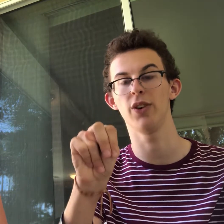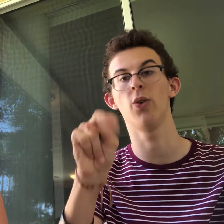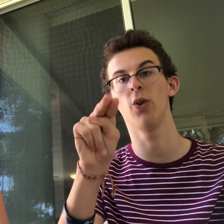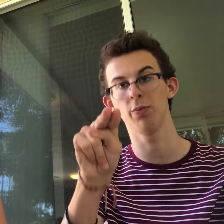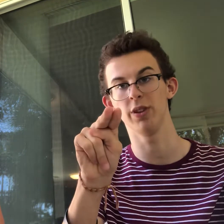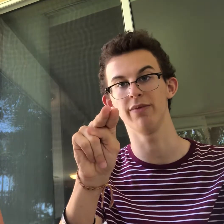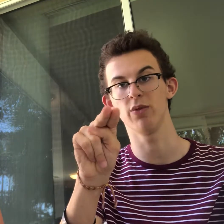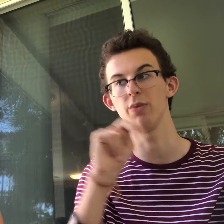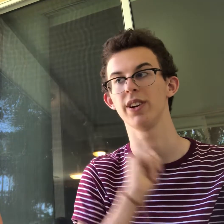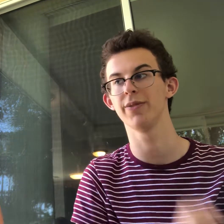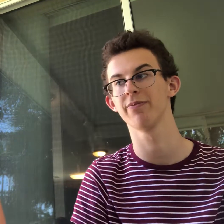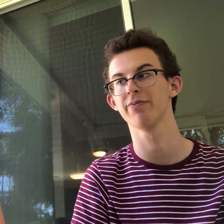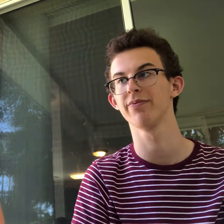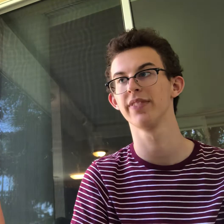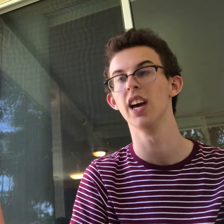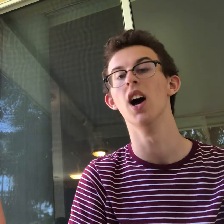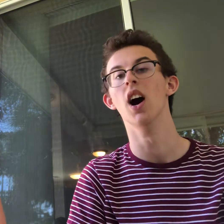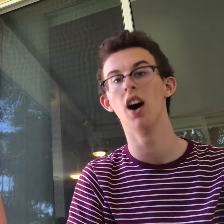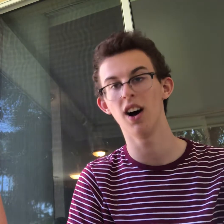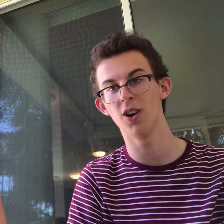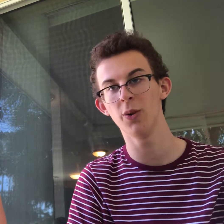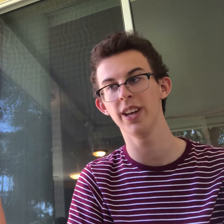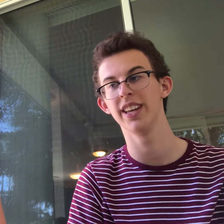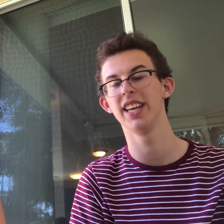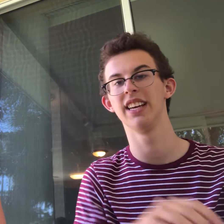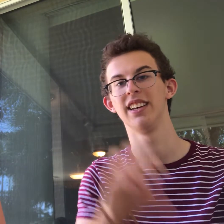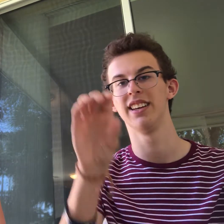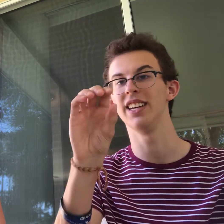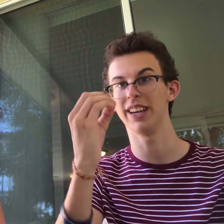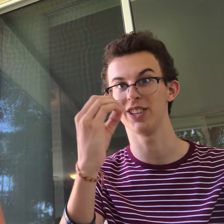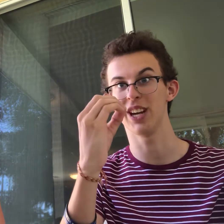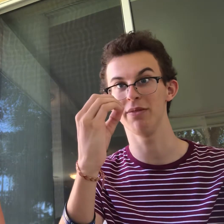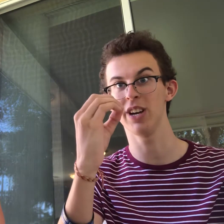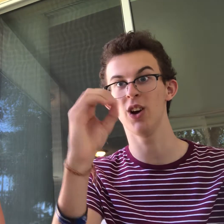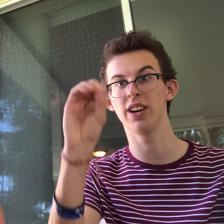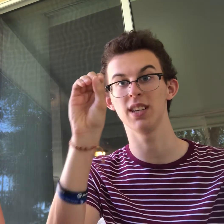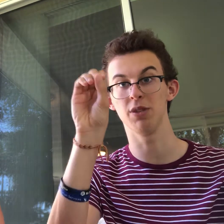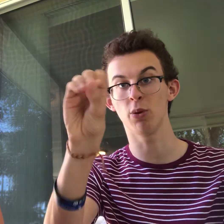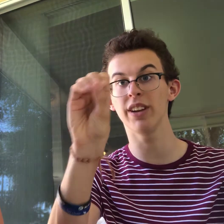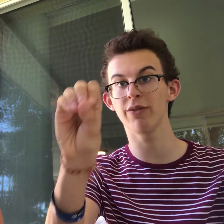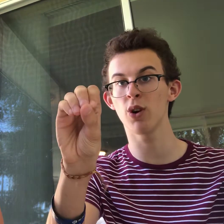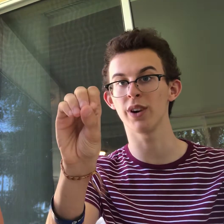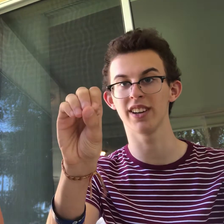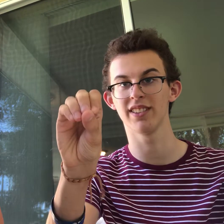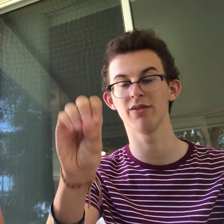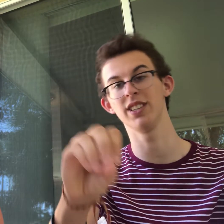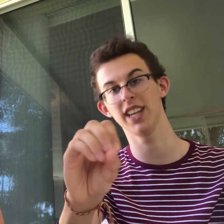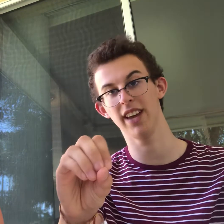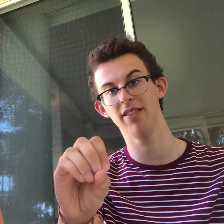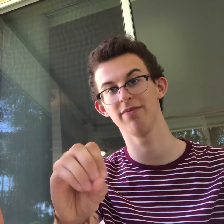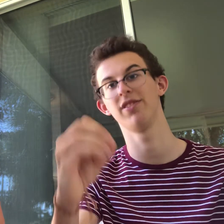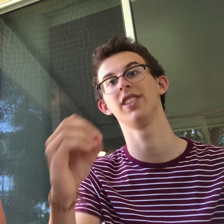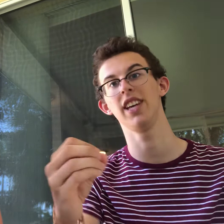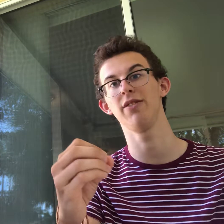or put them forward. Nice. O, you make the shape of an O, except you point it forward, once again, to save your